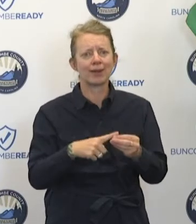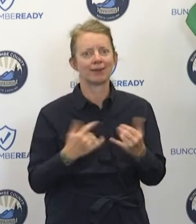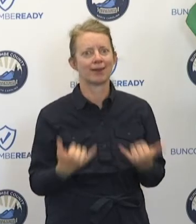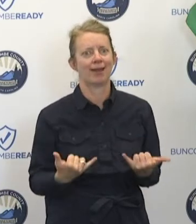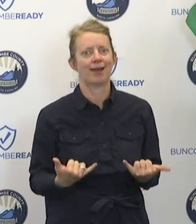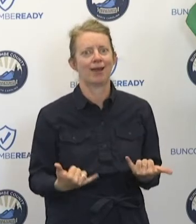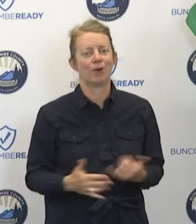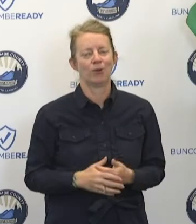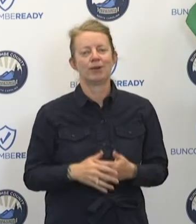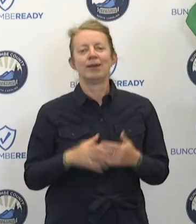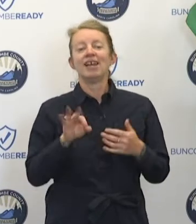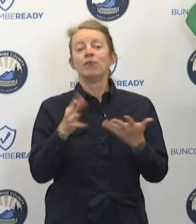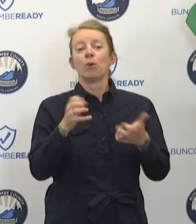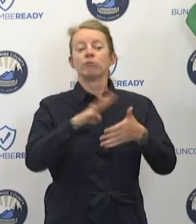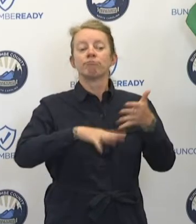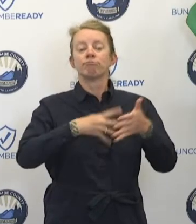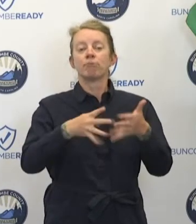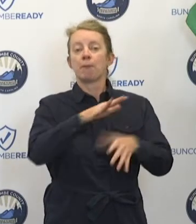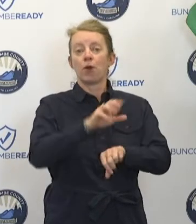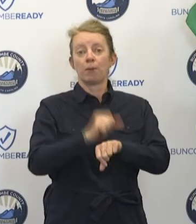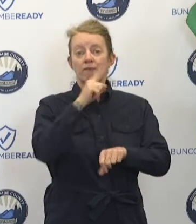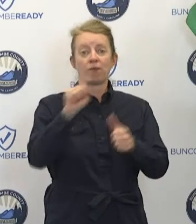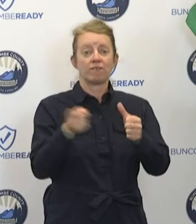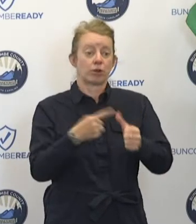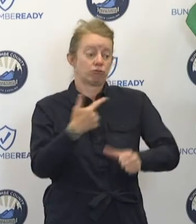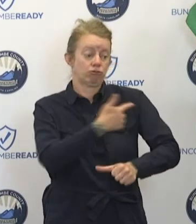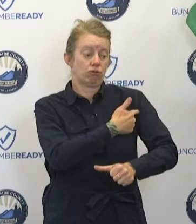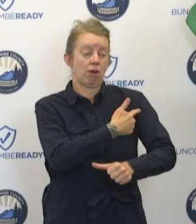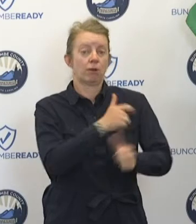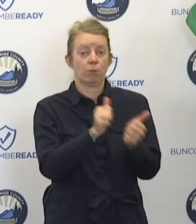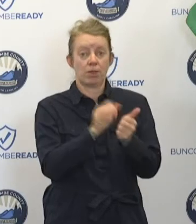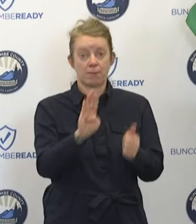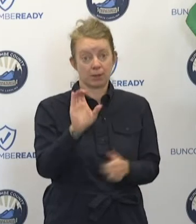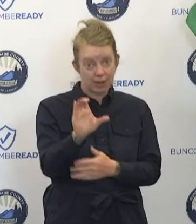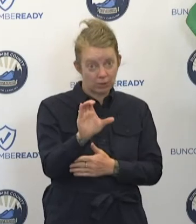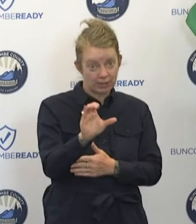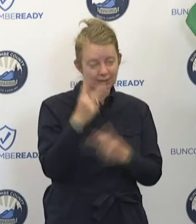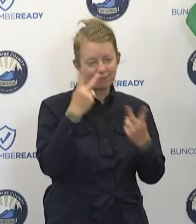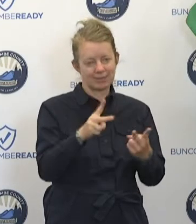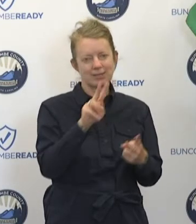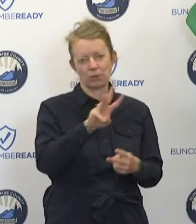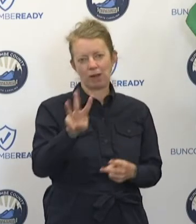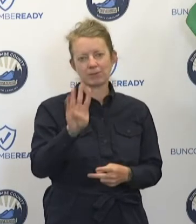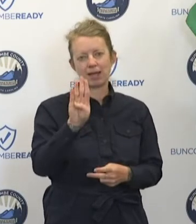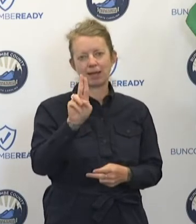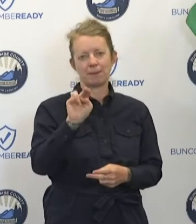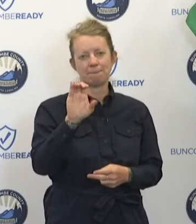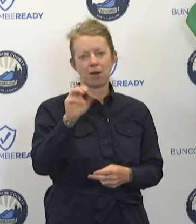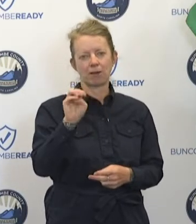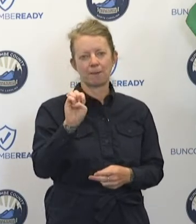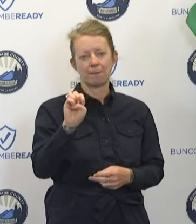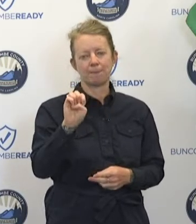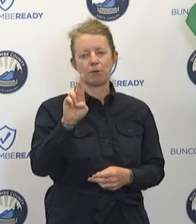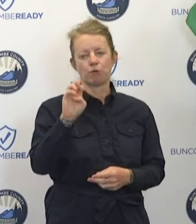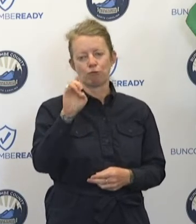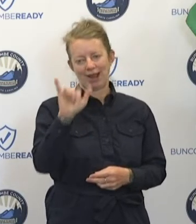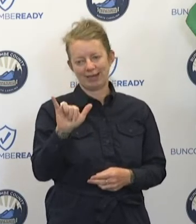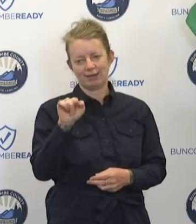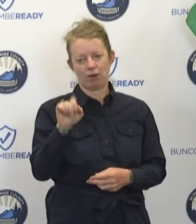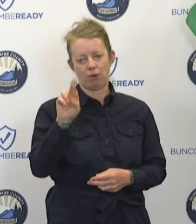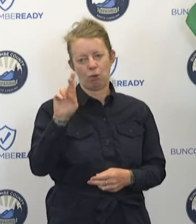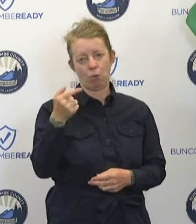To schedule your first dose of COVID vaccine with Buncombe County, visit buncomeready.org or call